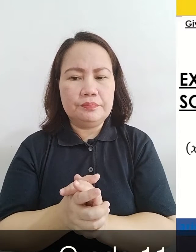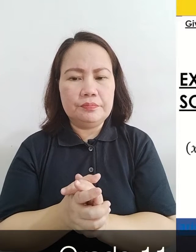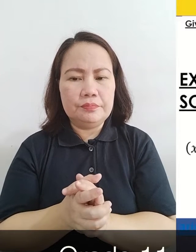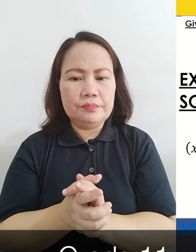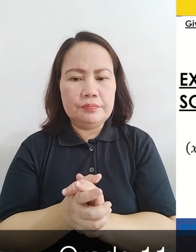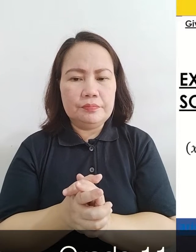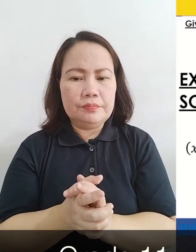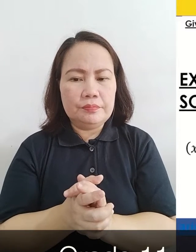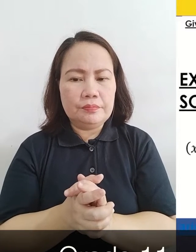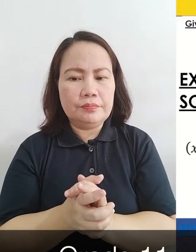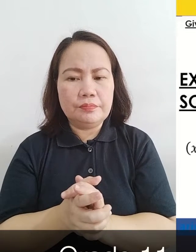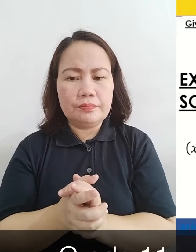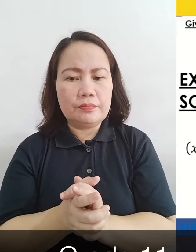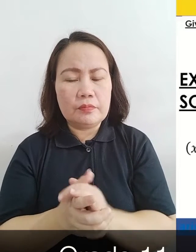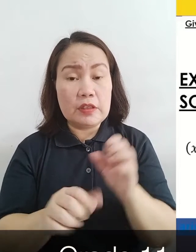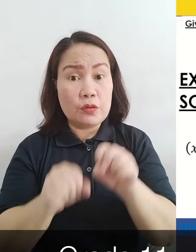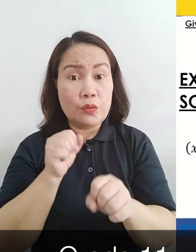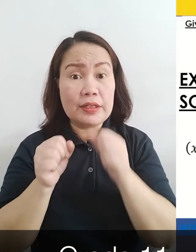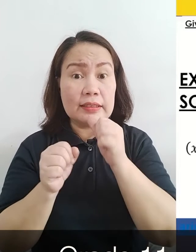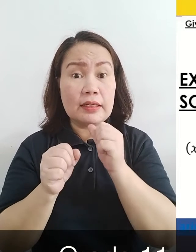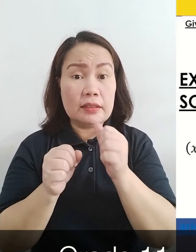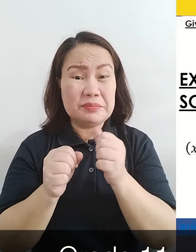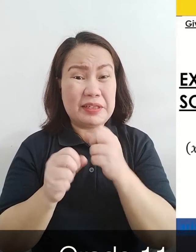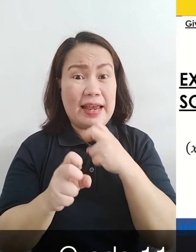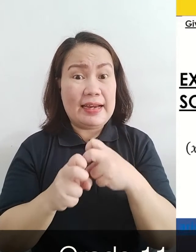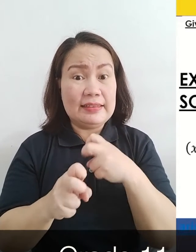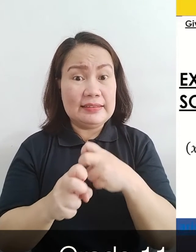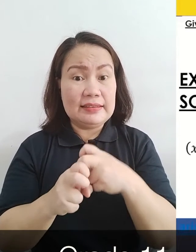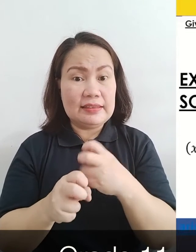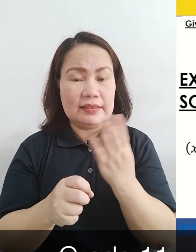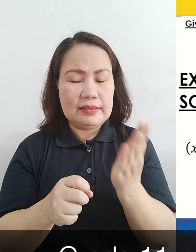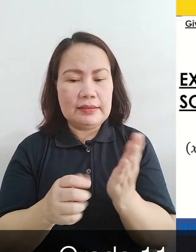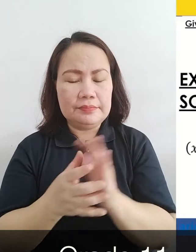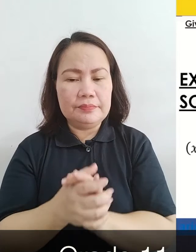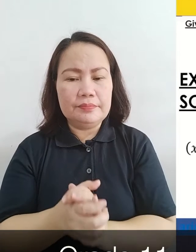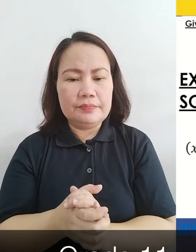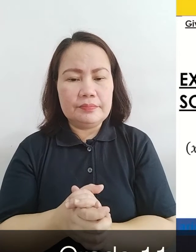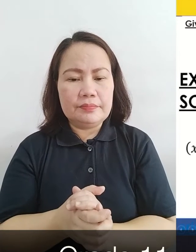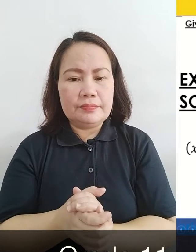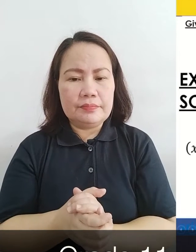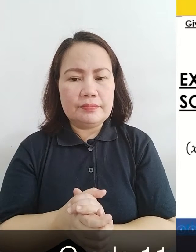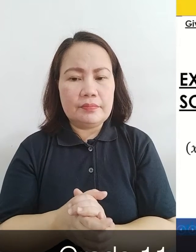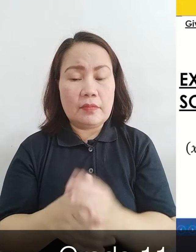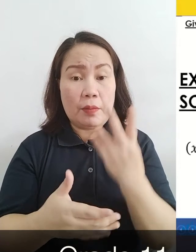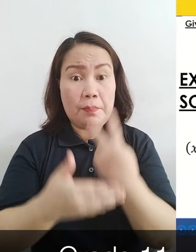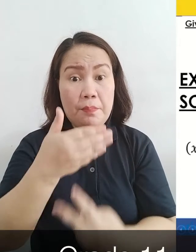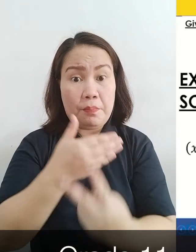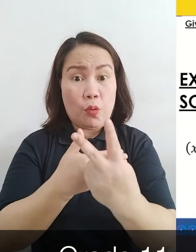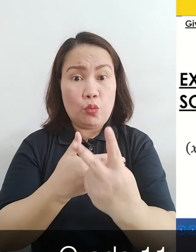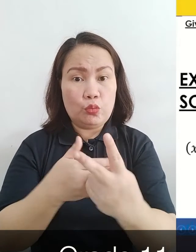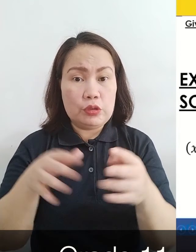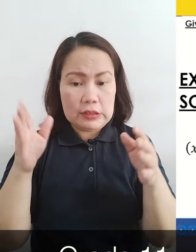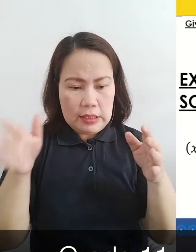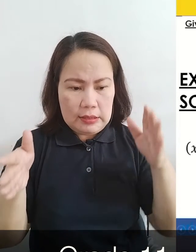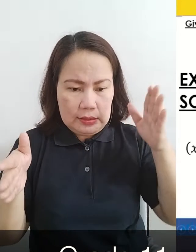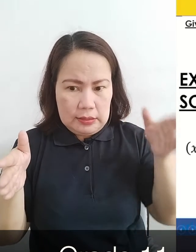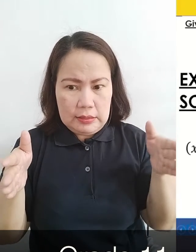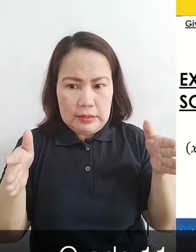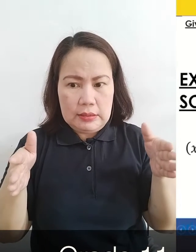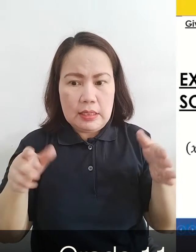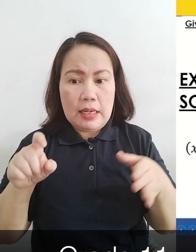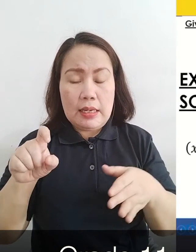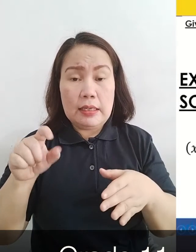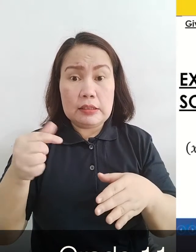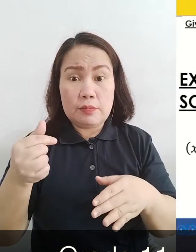kayo nahihirapan sa ganitong proseso, so both side, so yung x plus 3 plus yung lahat